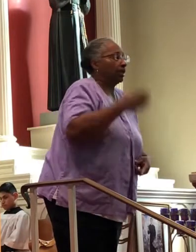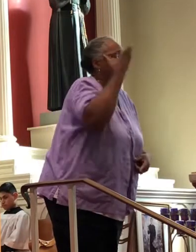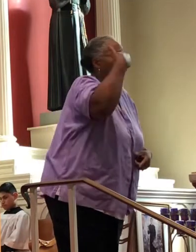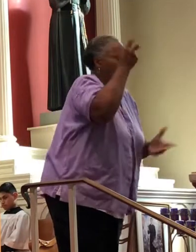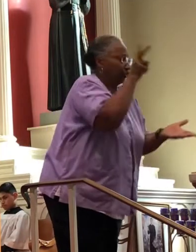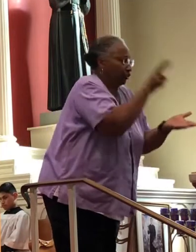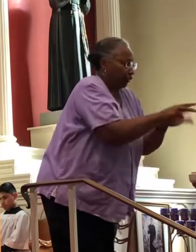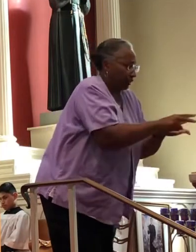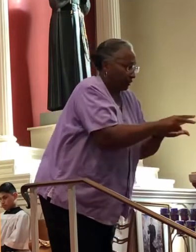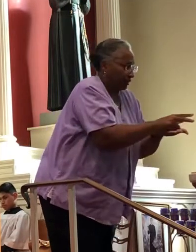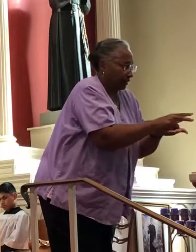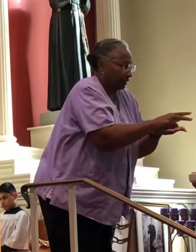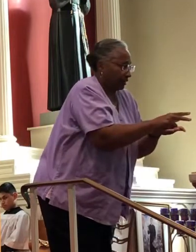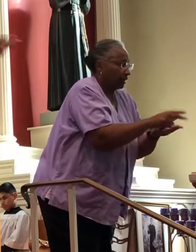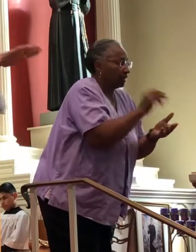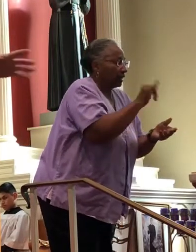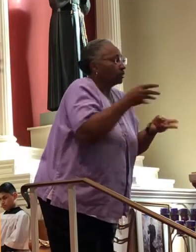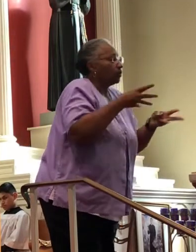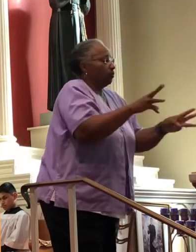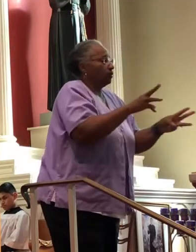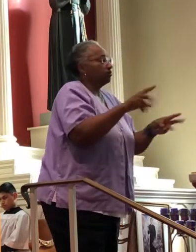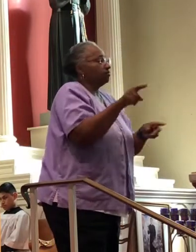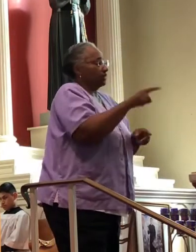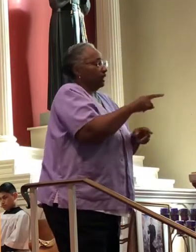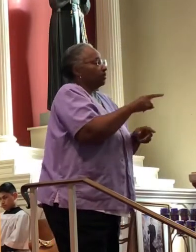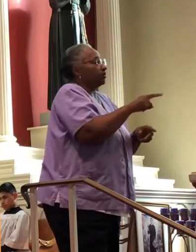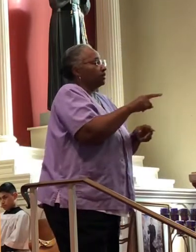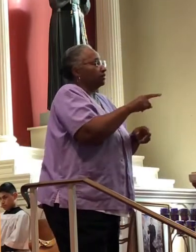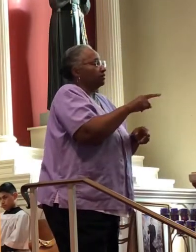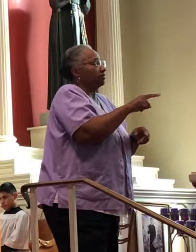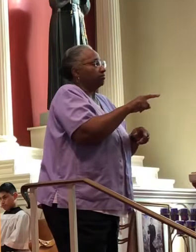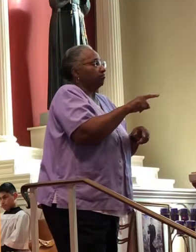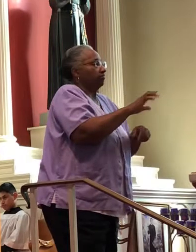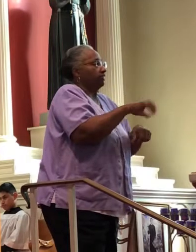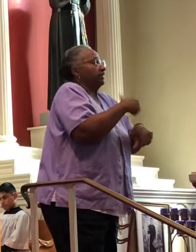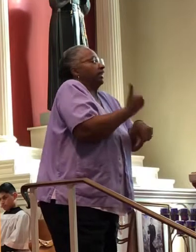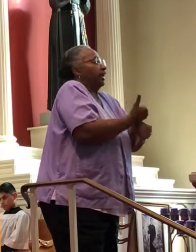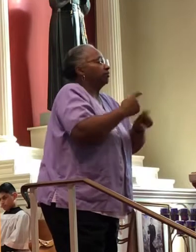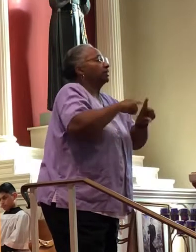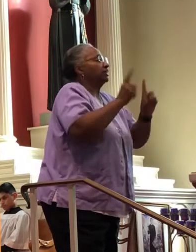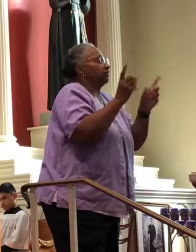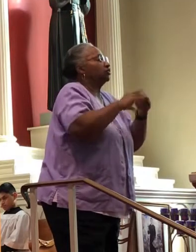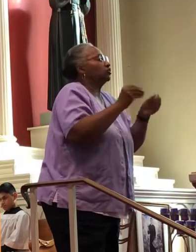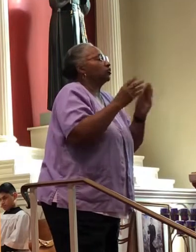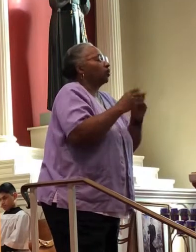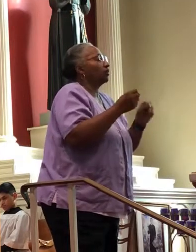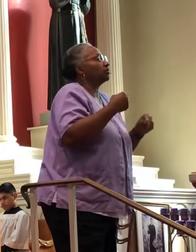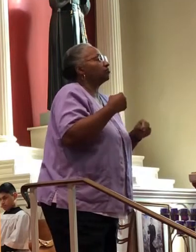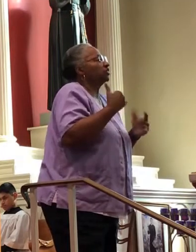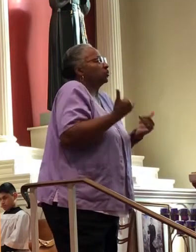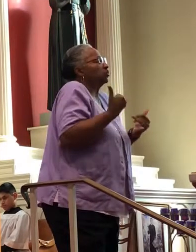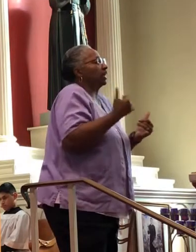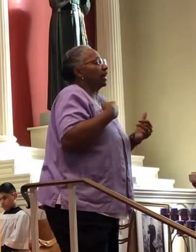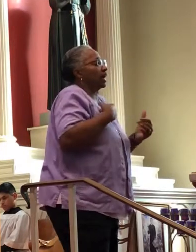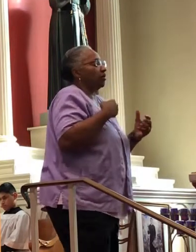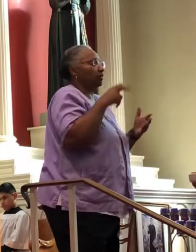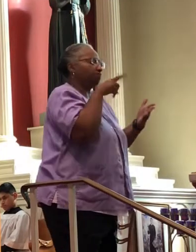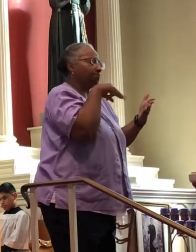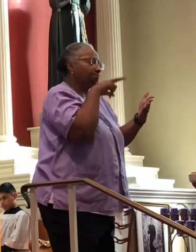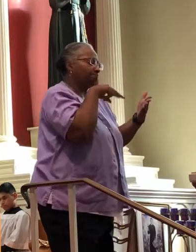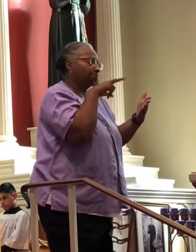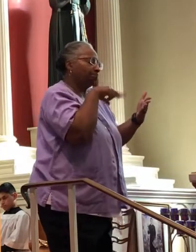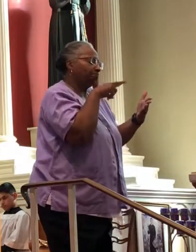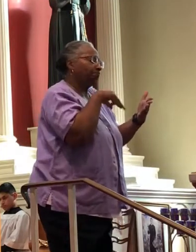of the way that they would feature the different stories. But I was thinking, as I reflected on the readings today and as we begin